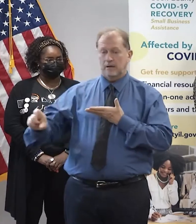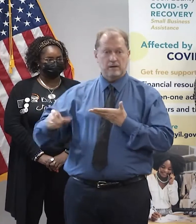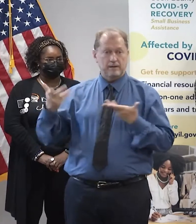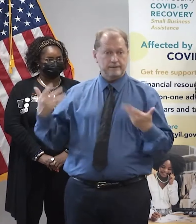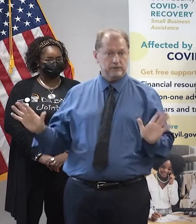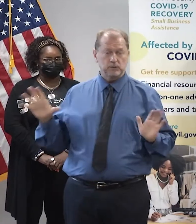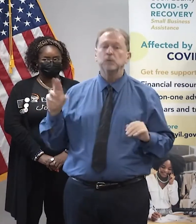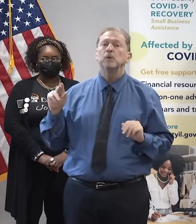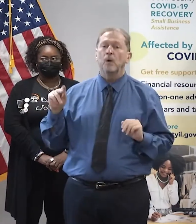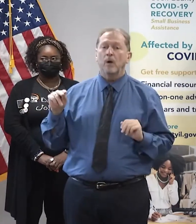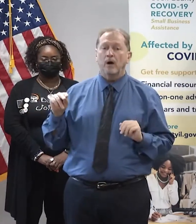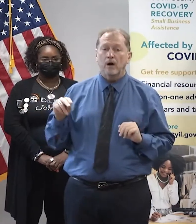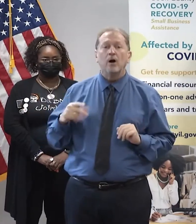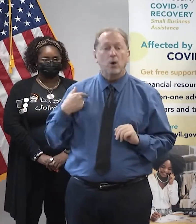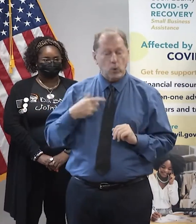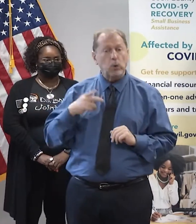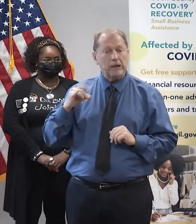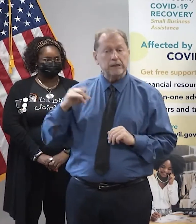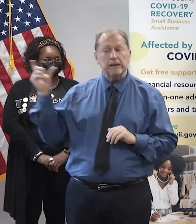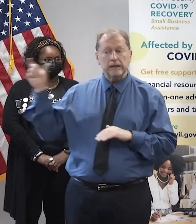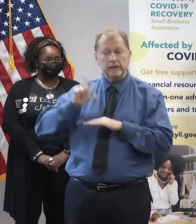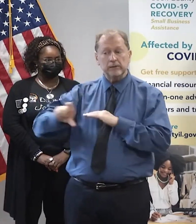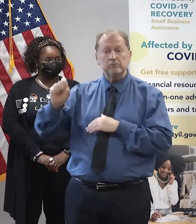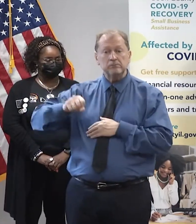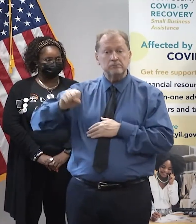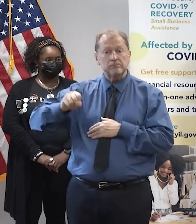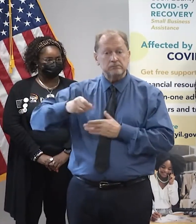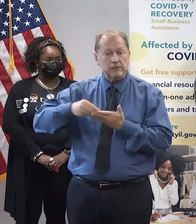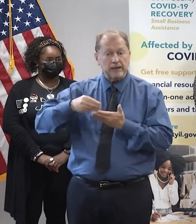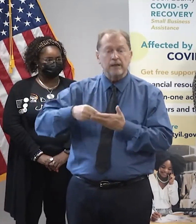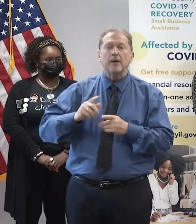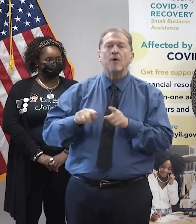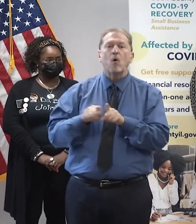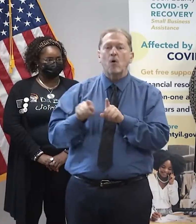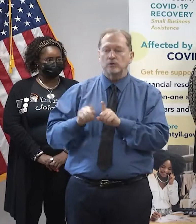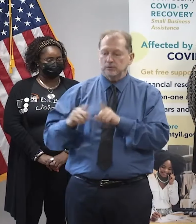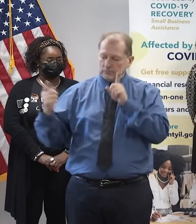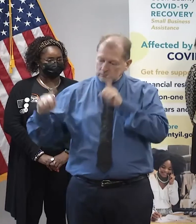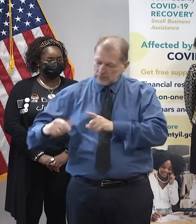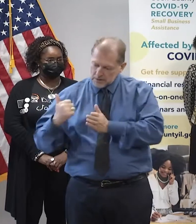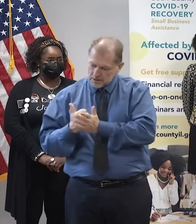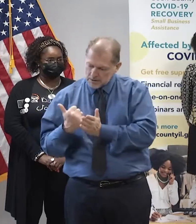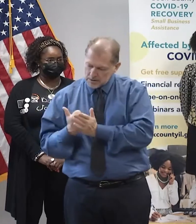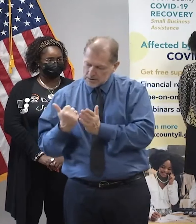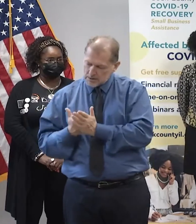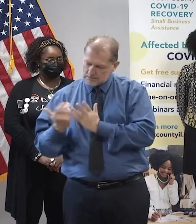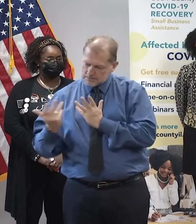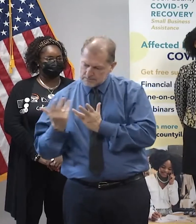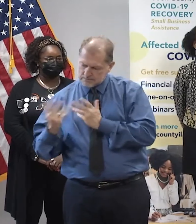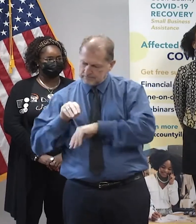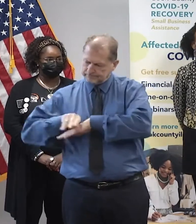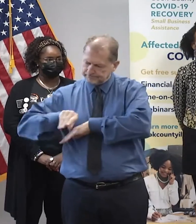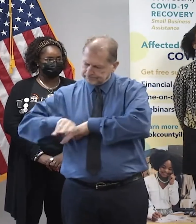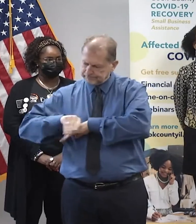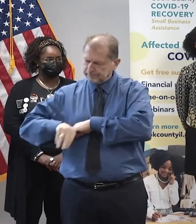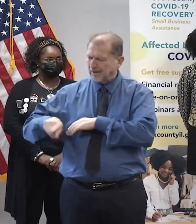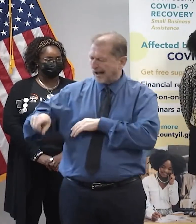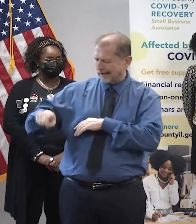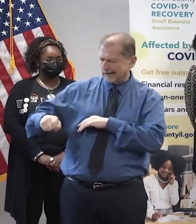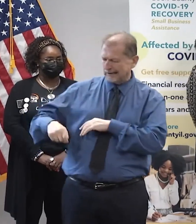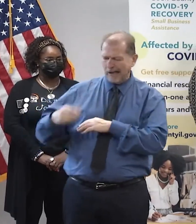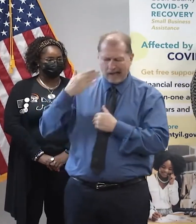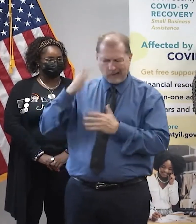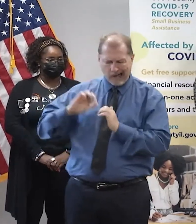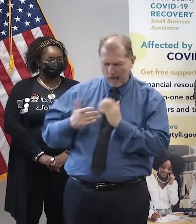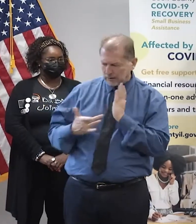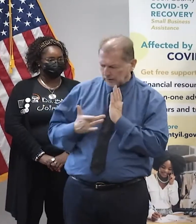which was very, very much needed, but it was being a partner with these businesses providing that one-on-one technical assistance,